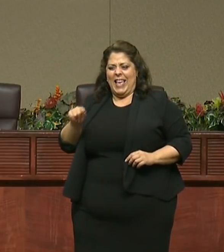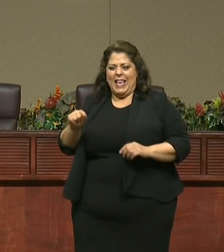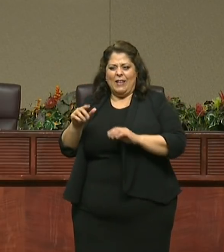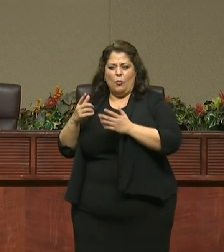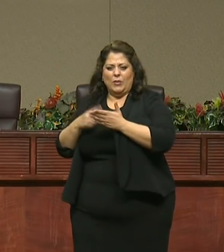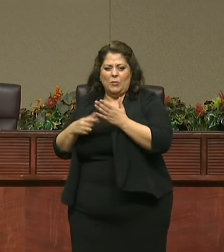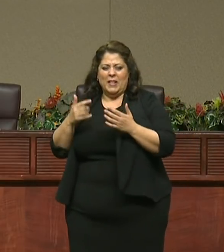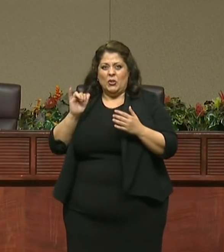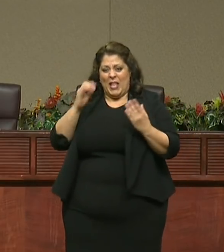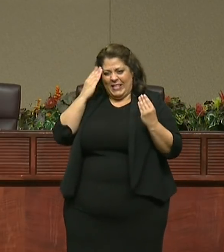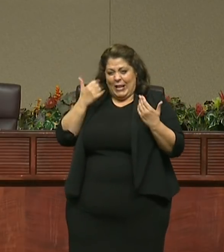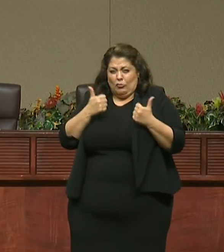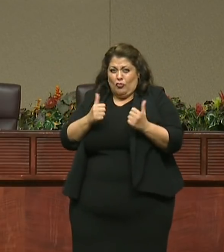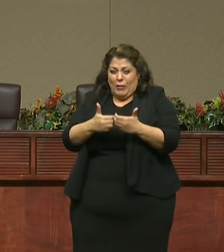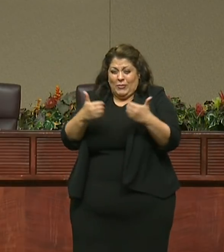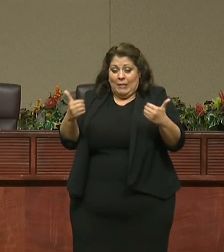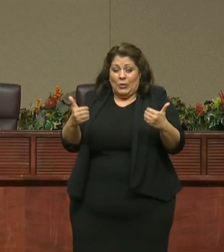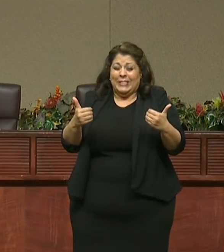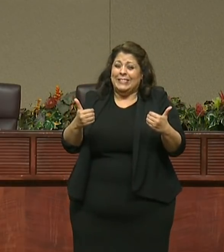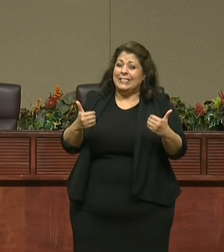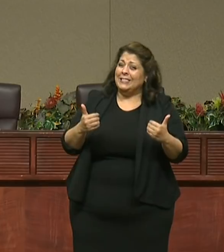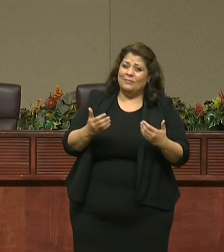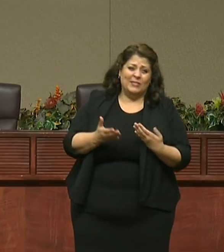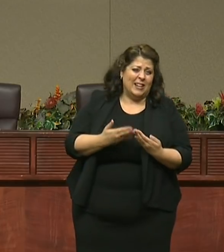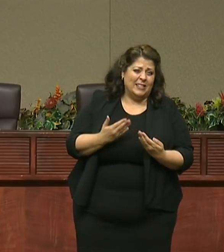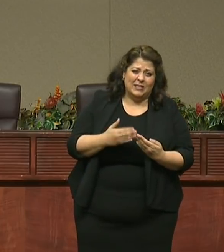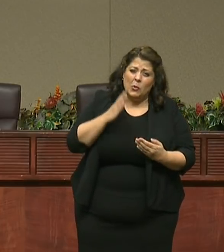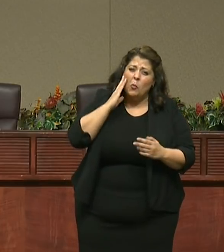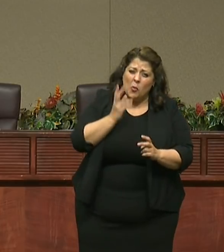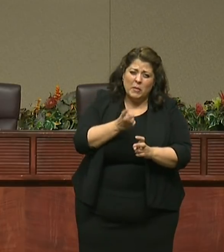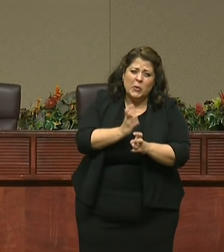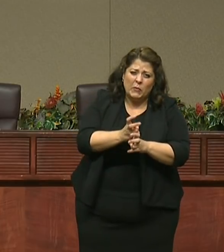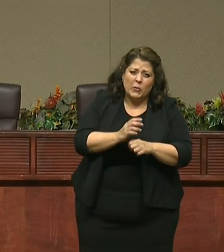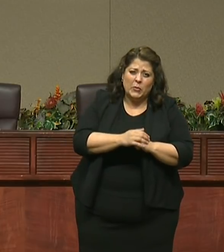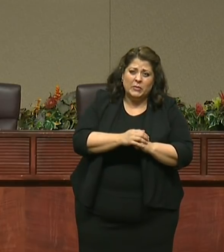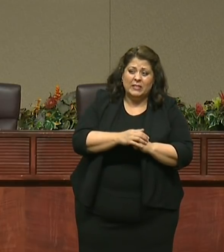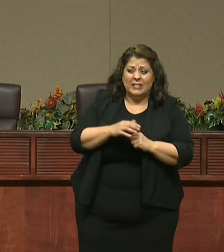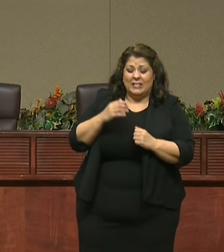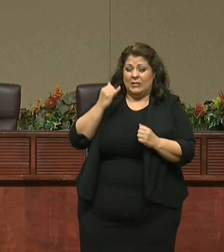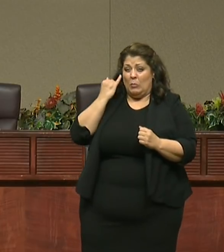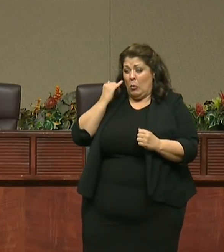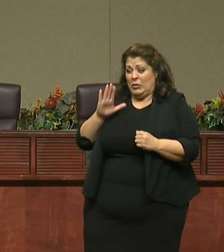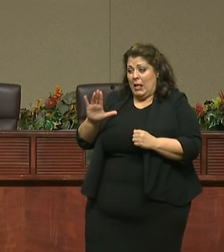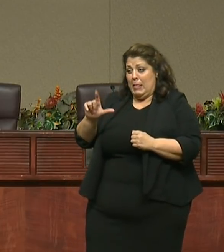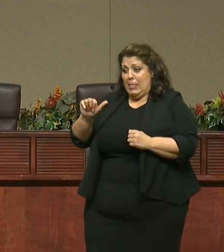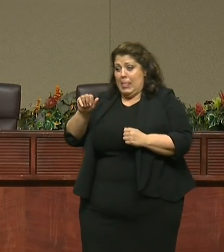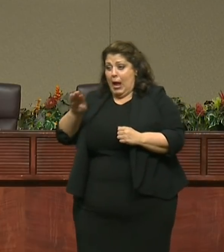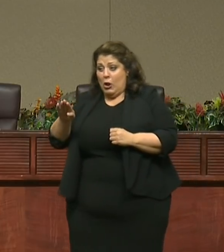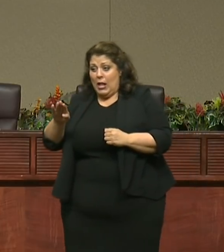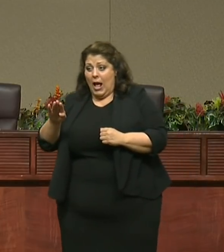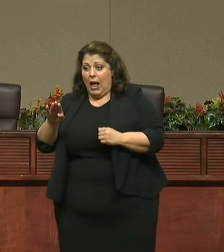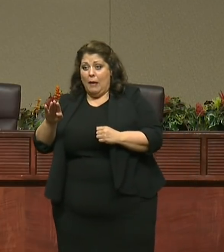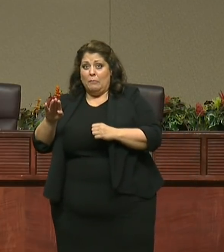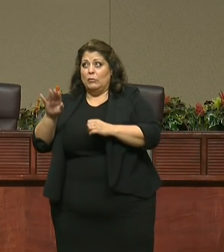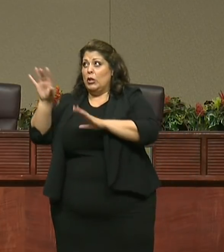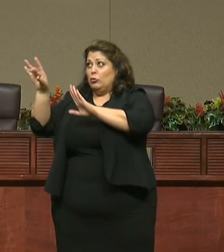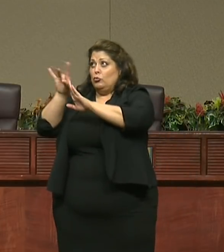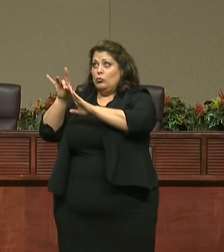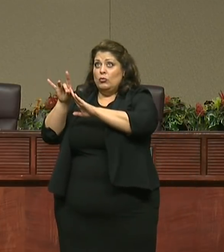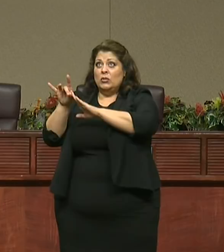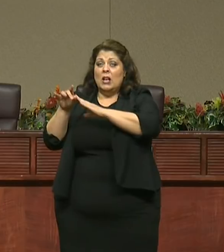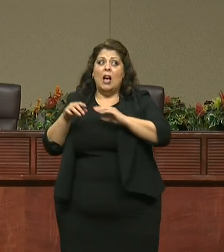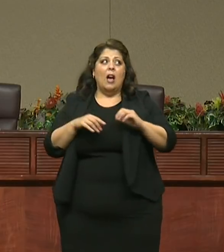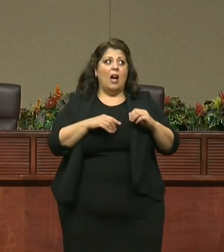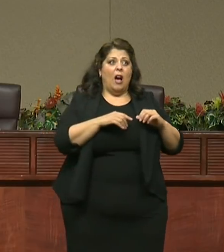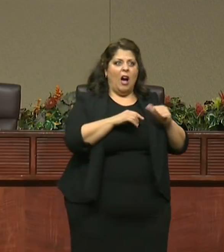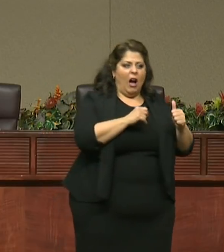very difficult if the labs that they are using are also being used for by other entities, because then